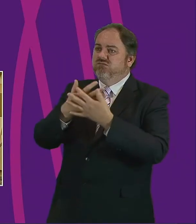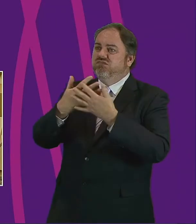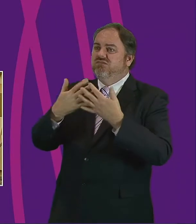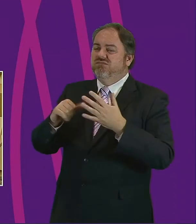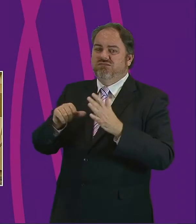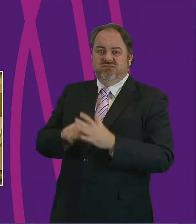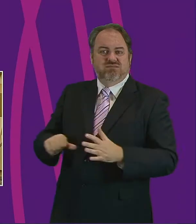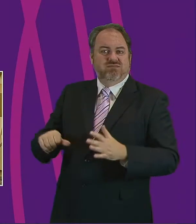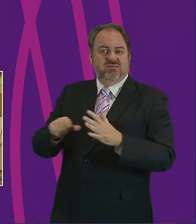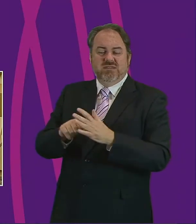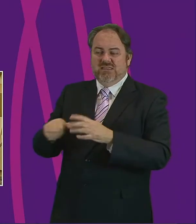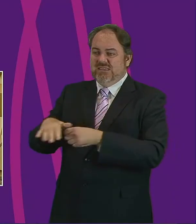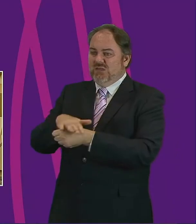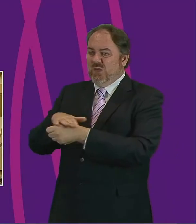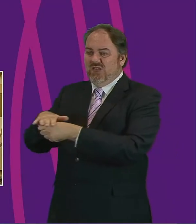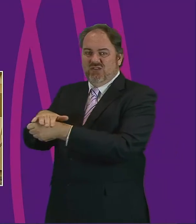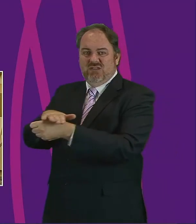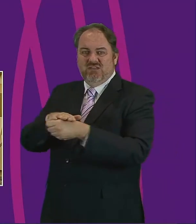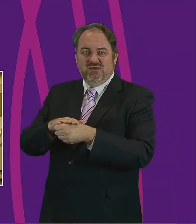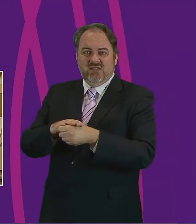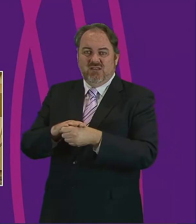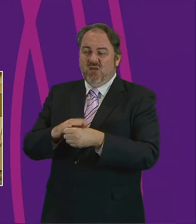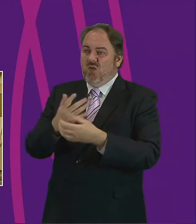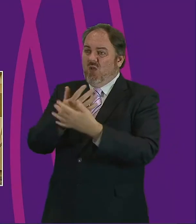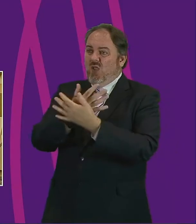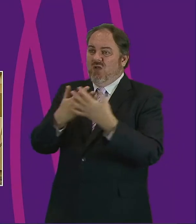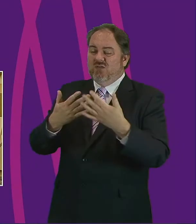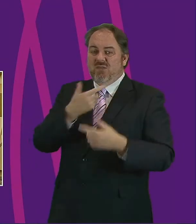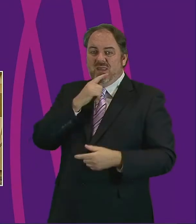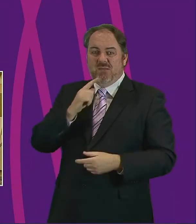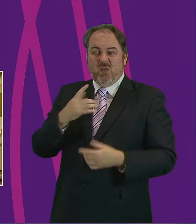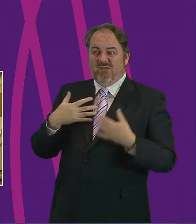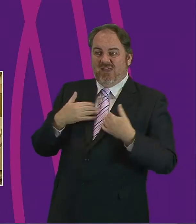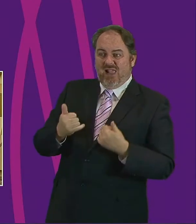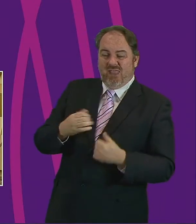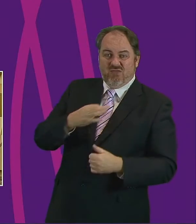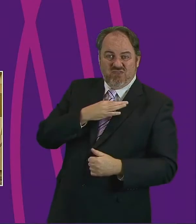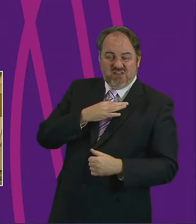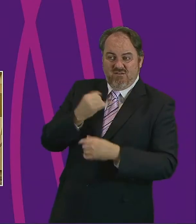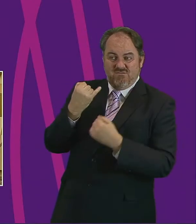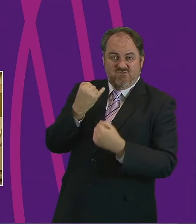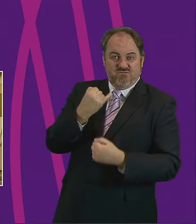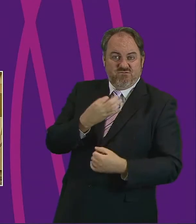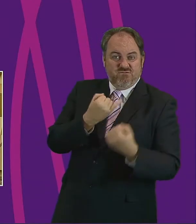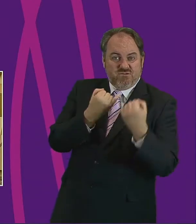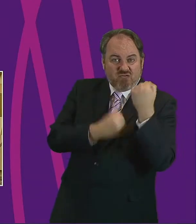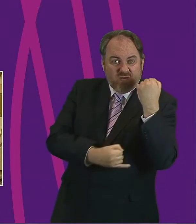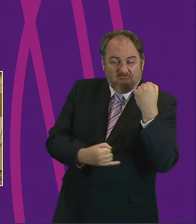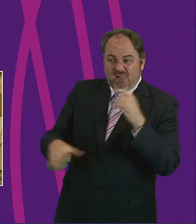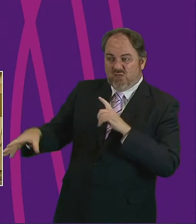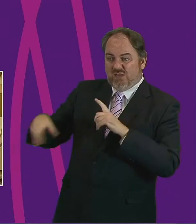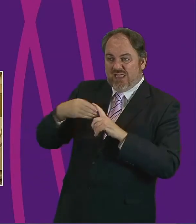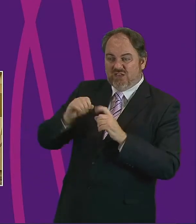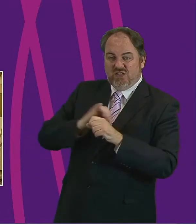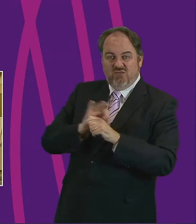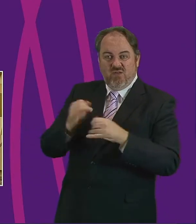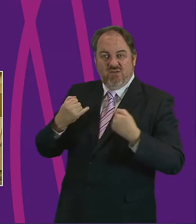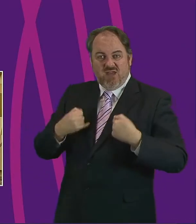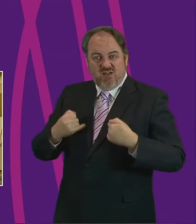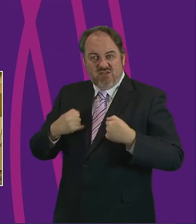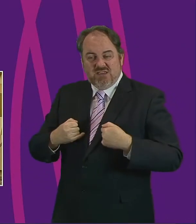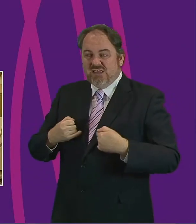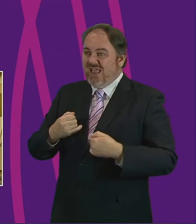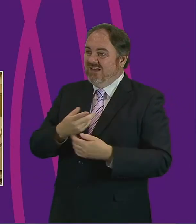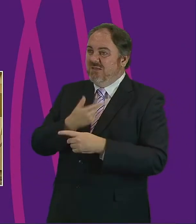dealing with this crisis. People who have been most at risk, people in care homes, are also people who have had to live under some of the most distressing